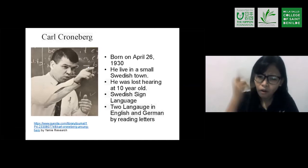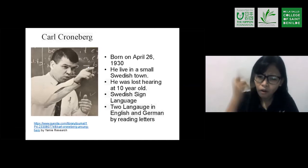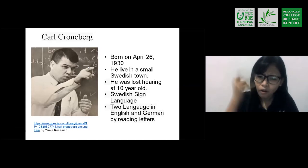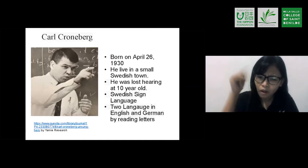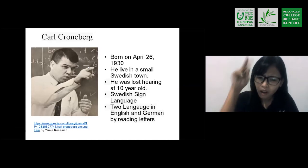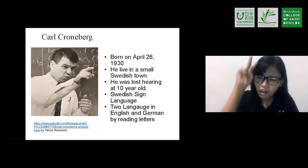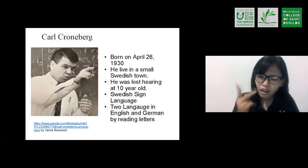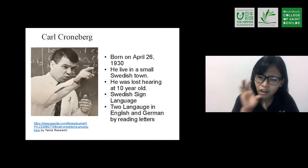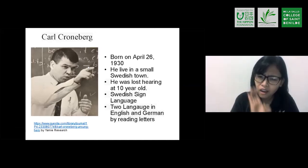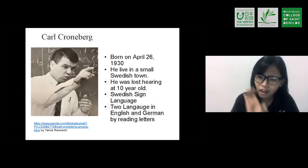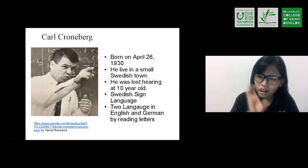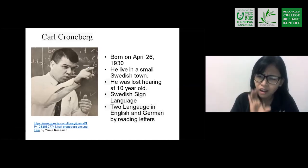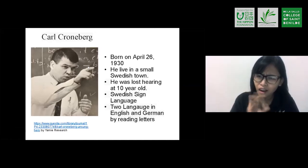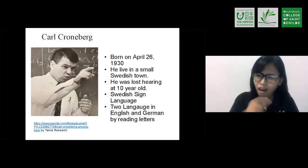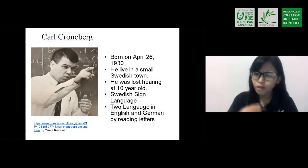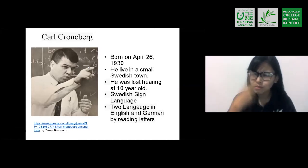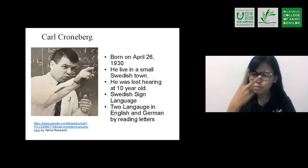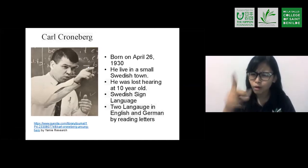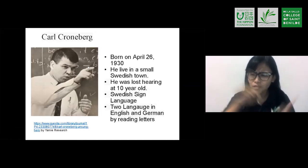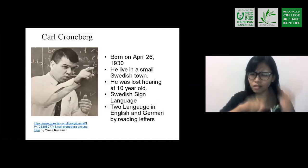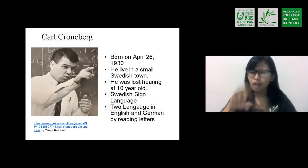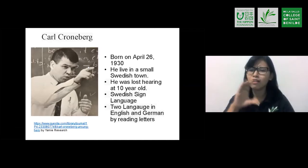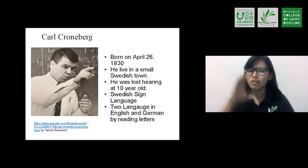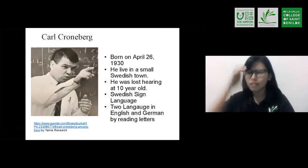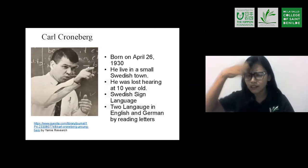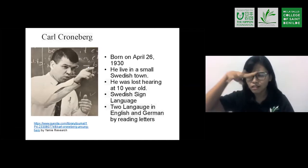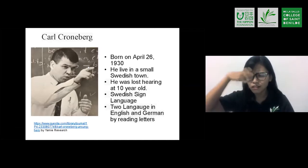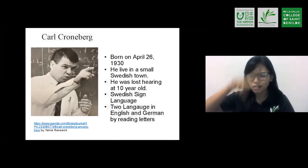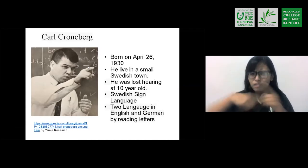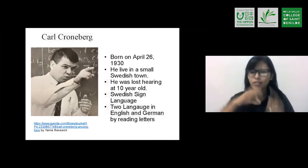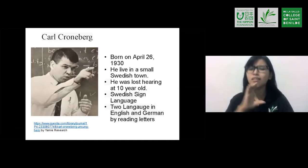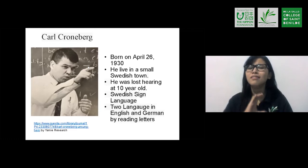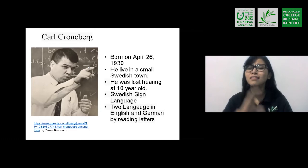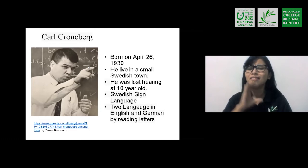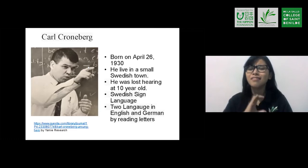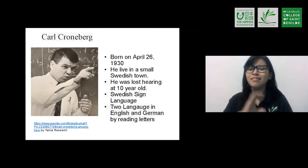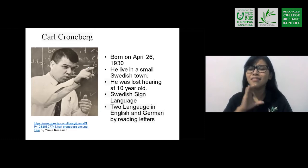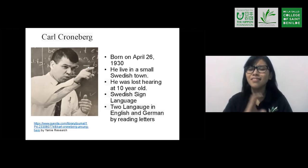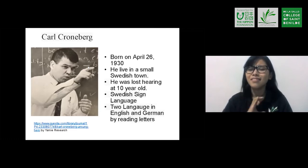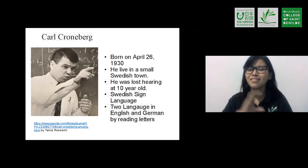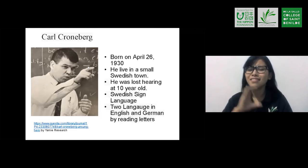the name? Or was it like this on the cheek? I'm not too sure.